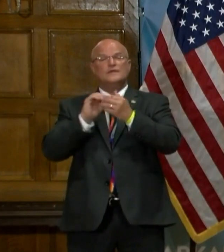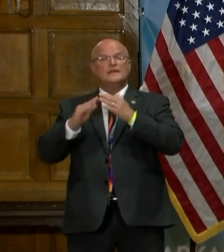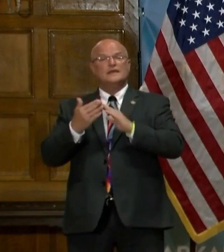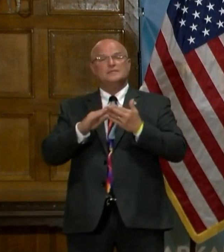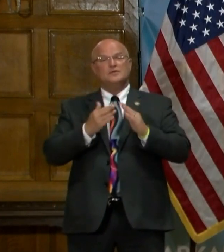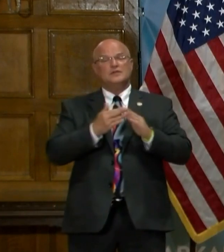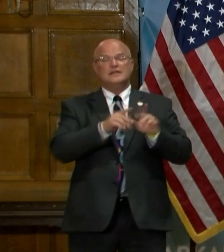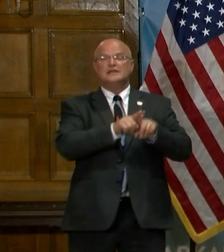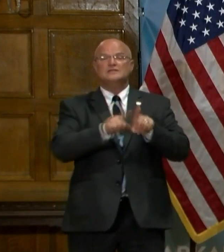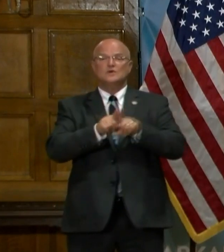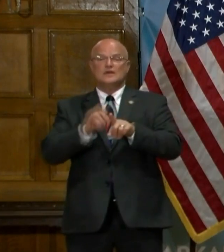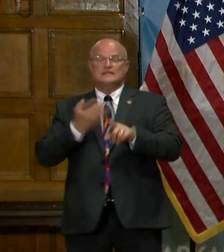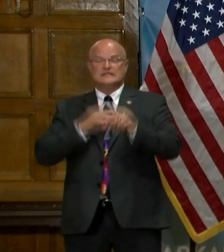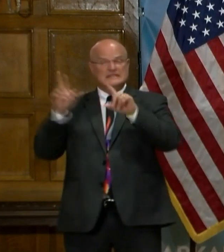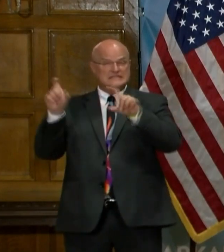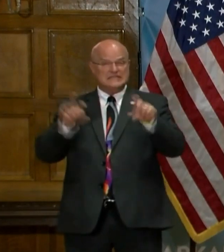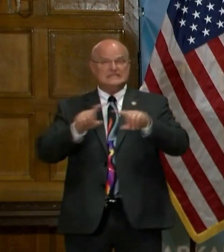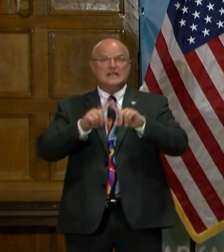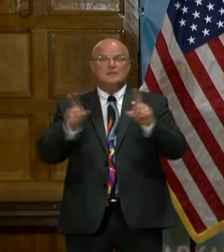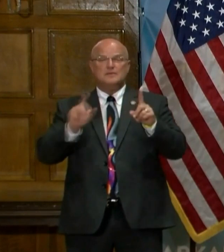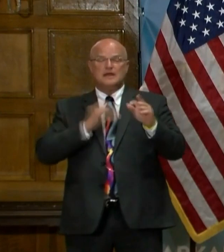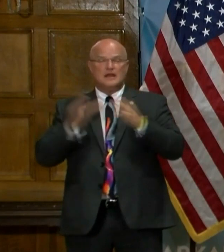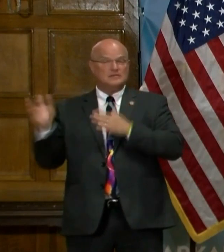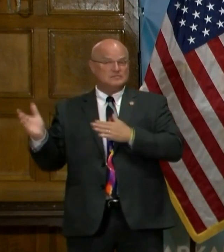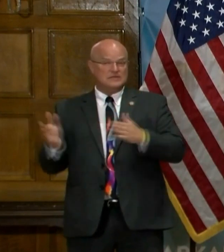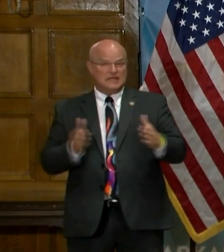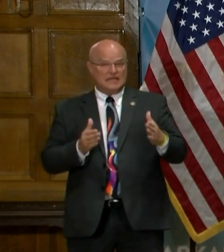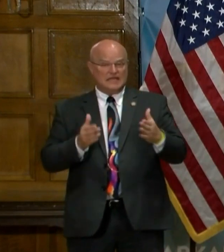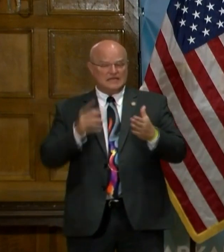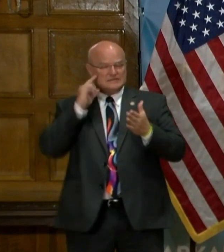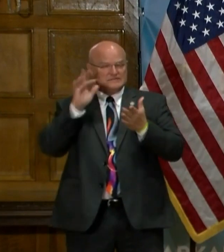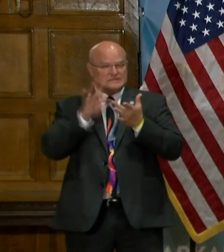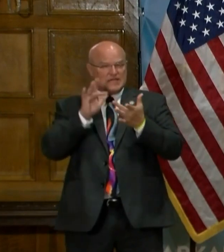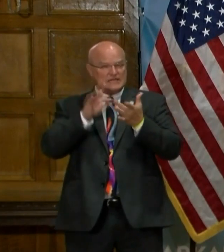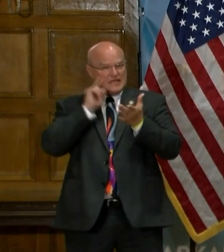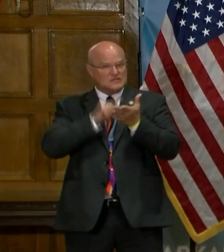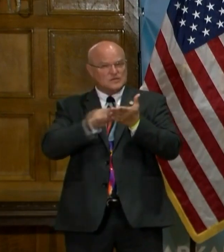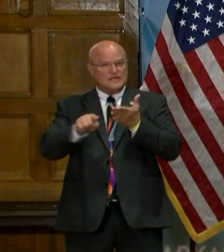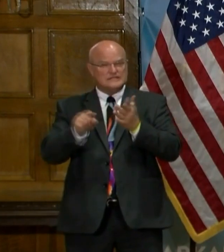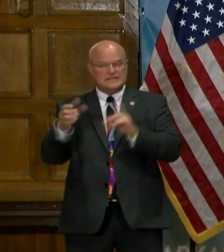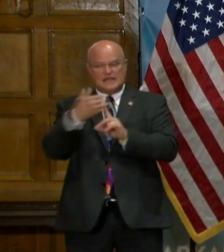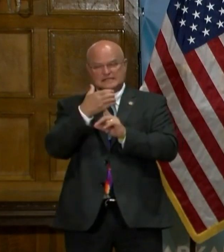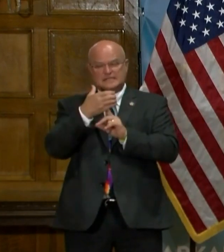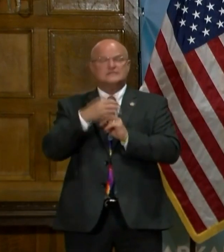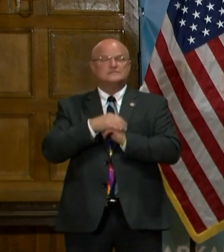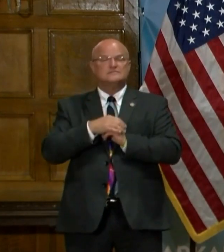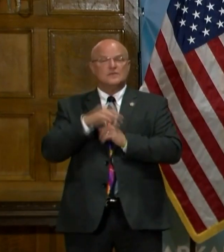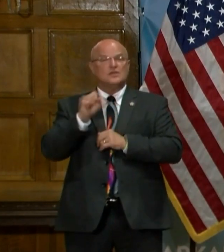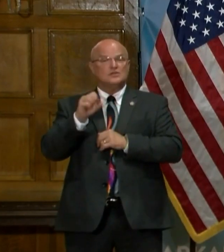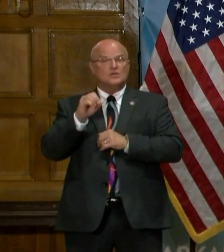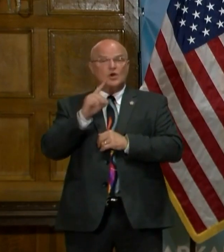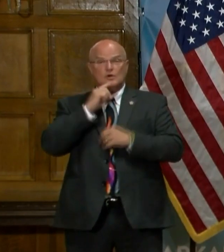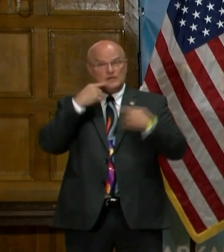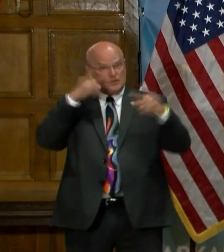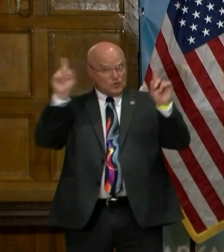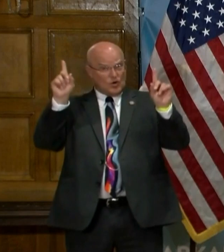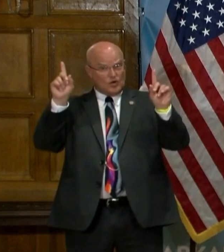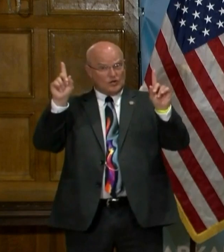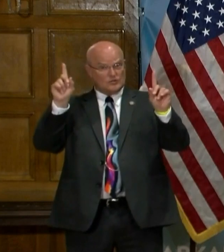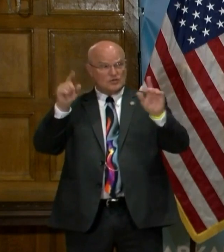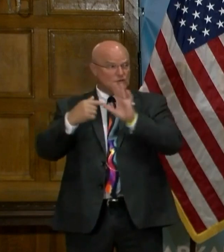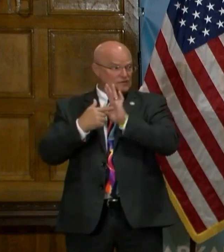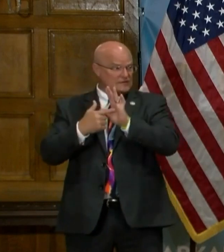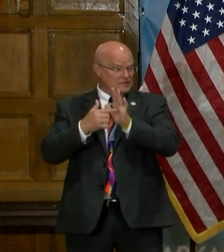community, as well as our testing, but our strategy of tracing and isolation. So it works.